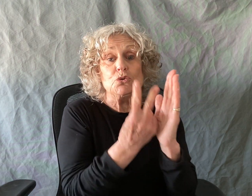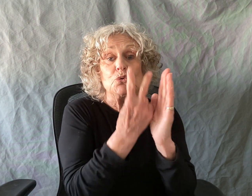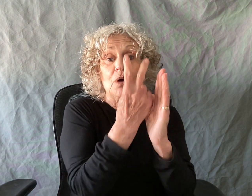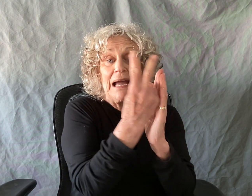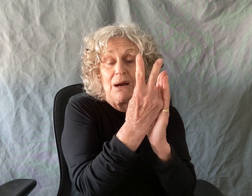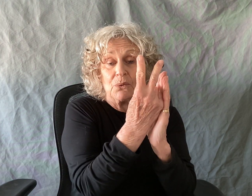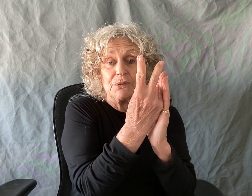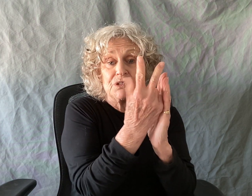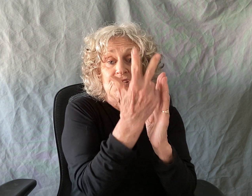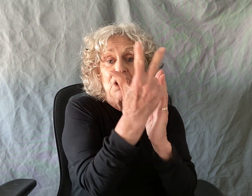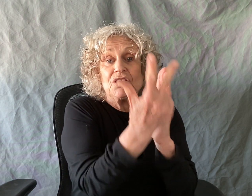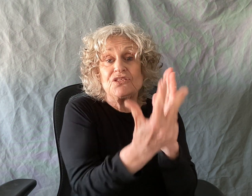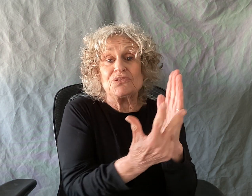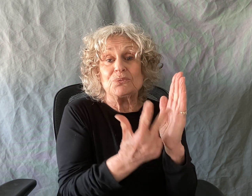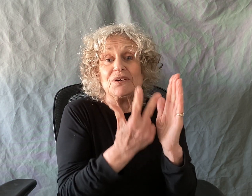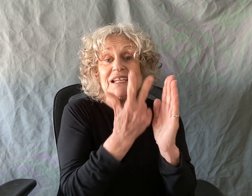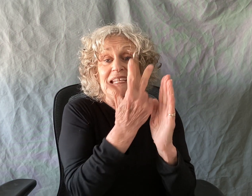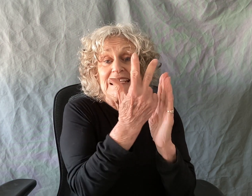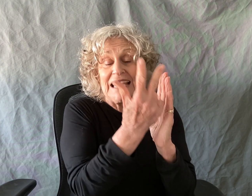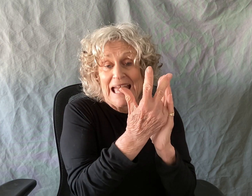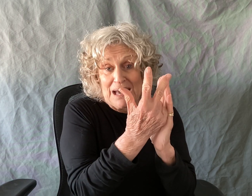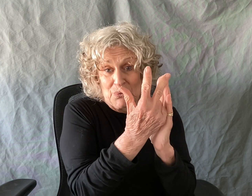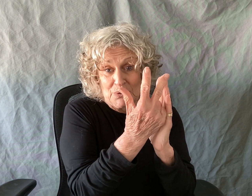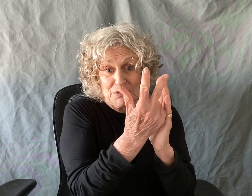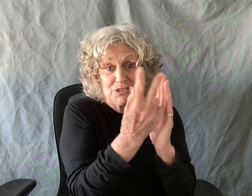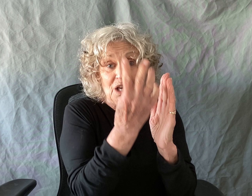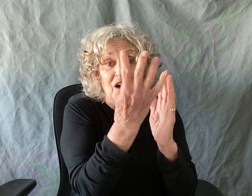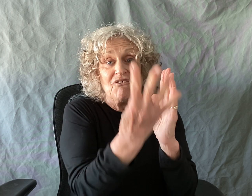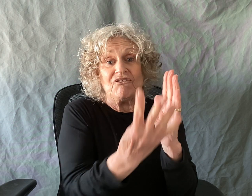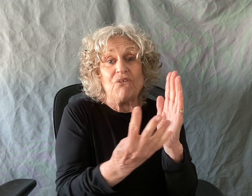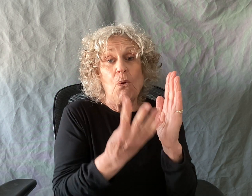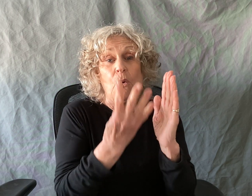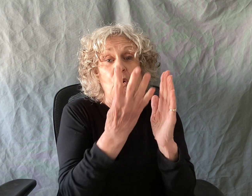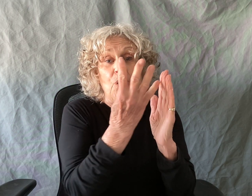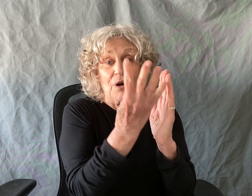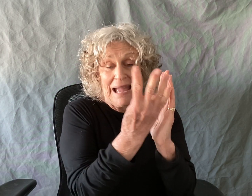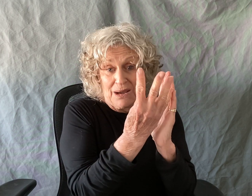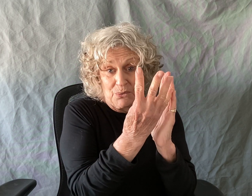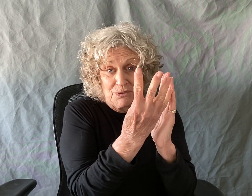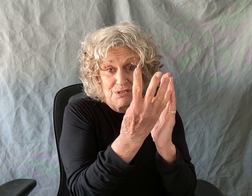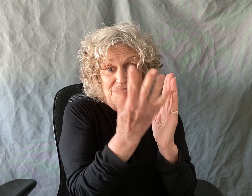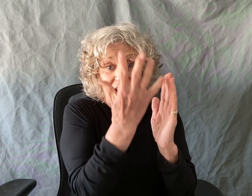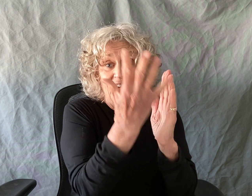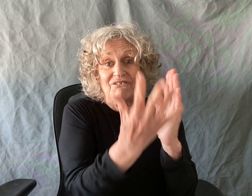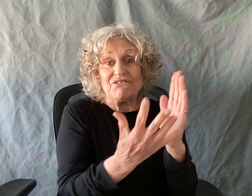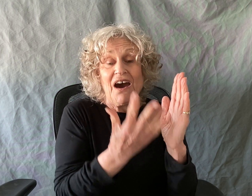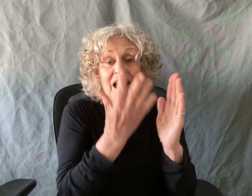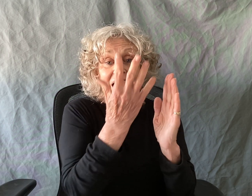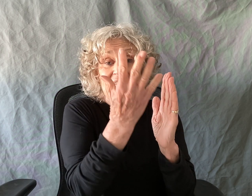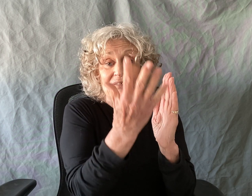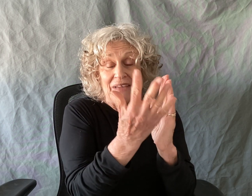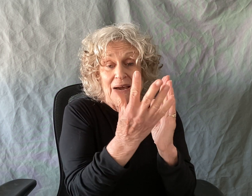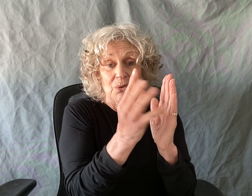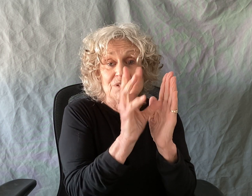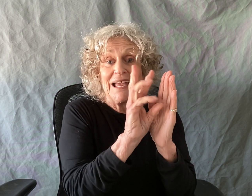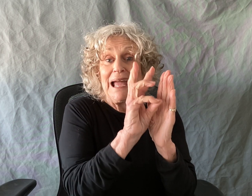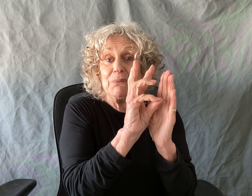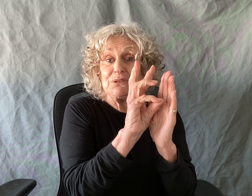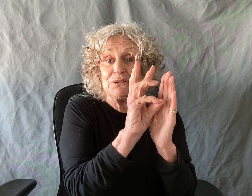2 hours, 3 hours, 4 hours, 5 hours, and we turn